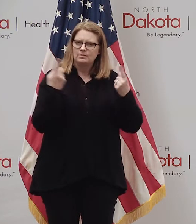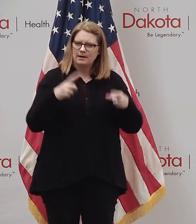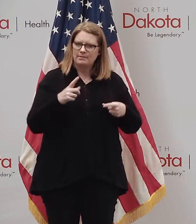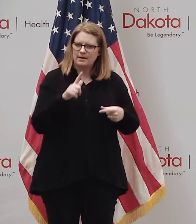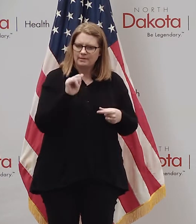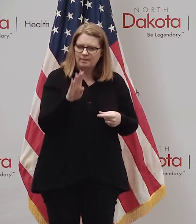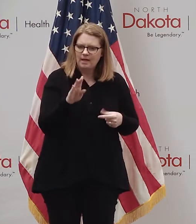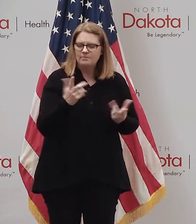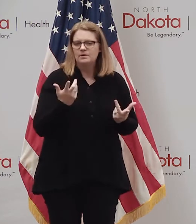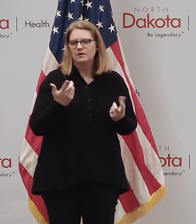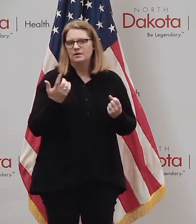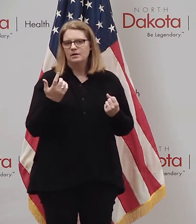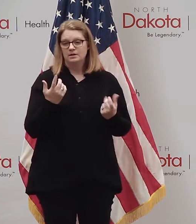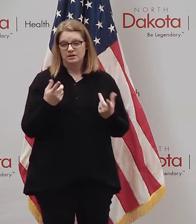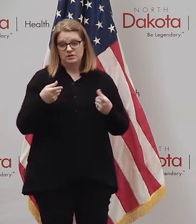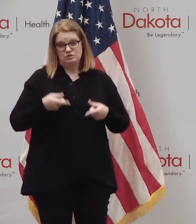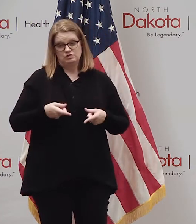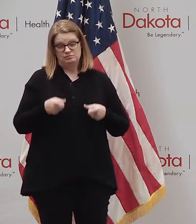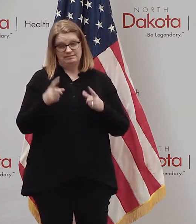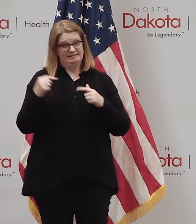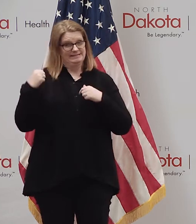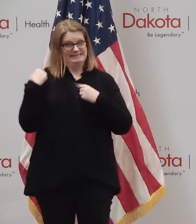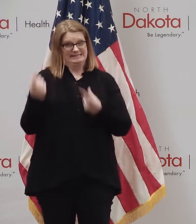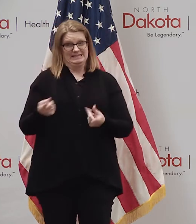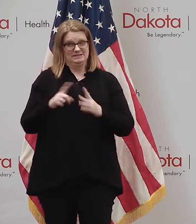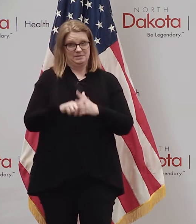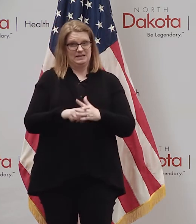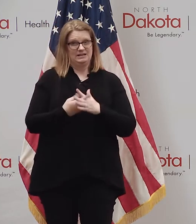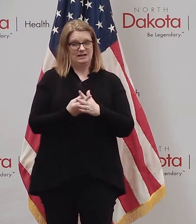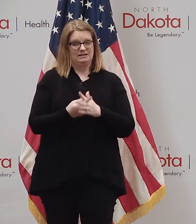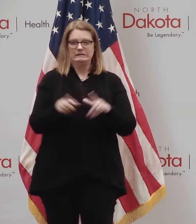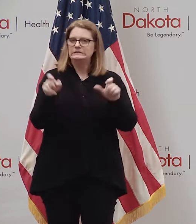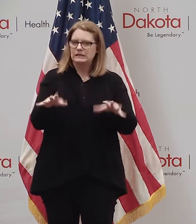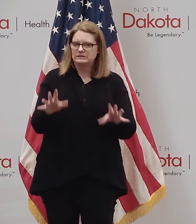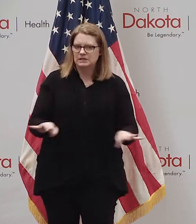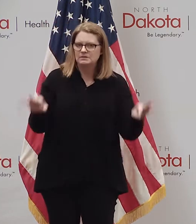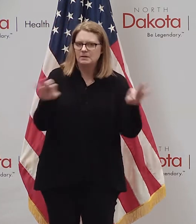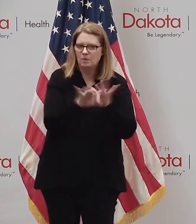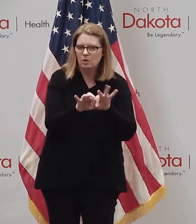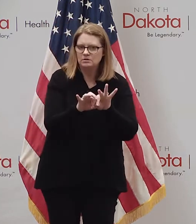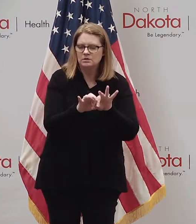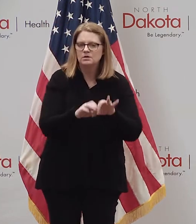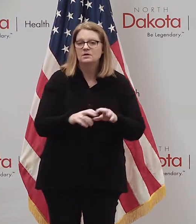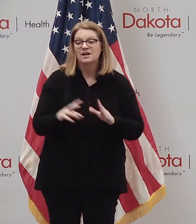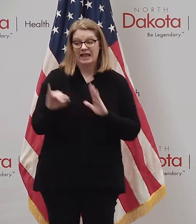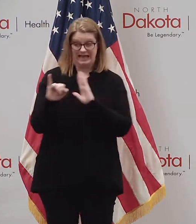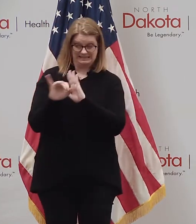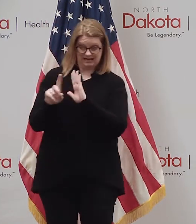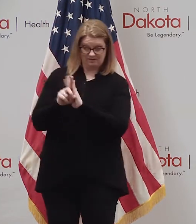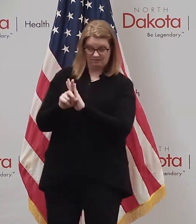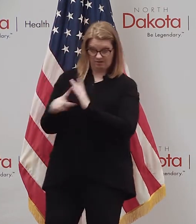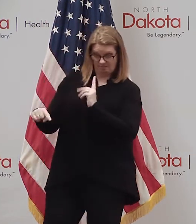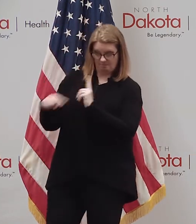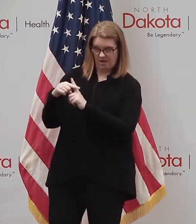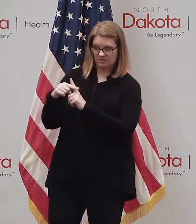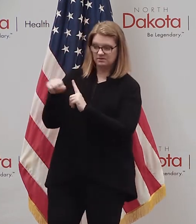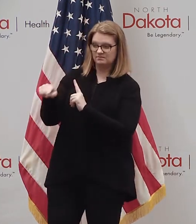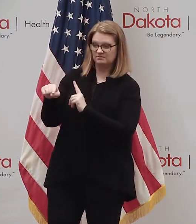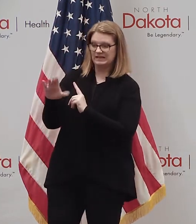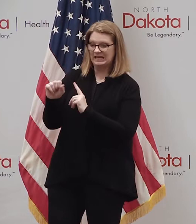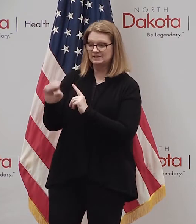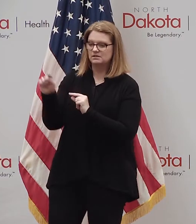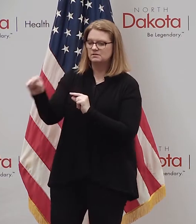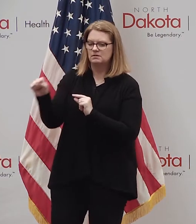As we've often been saying throughout this since the beginning for months, testing is key. And if we can identify the positive cases, then we can and